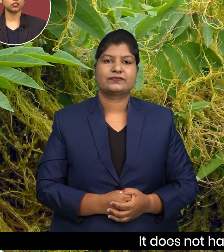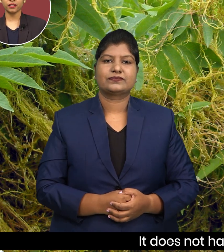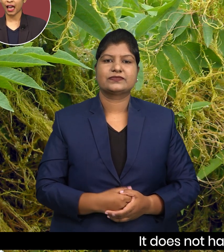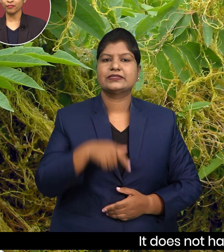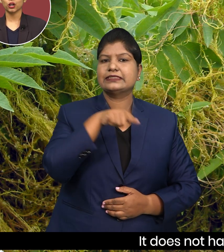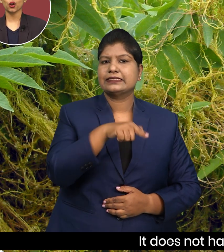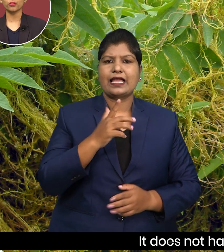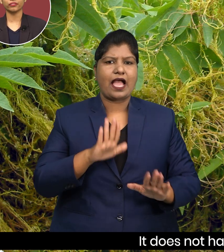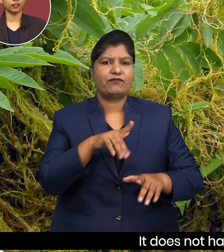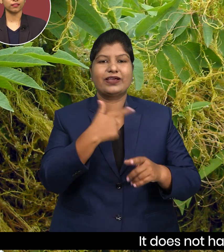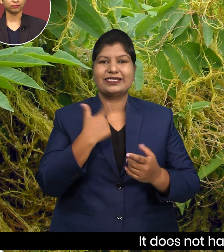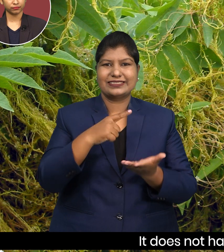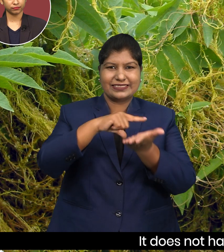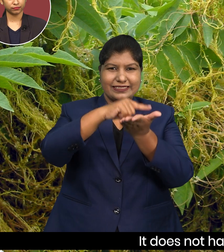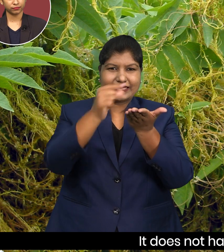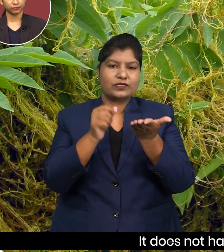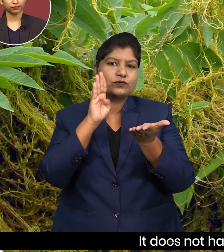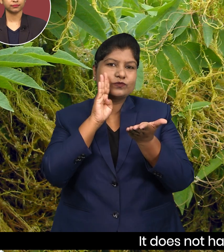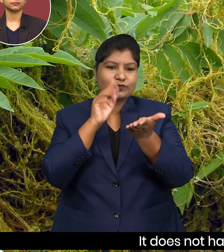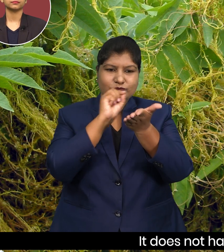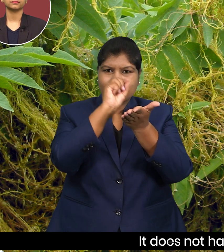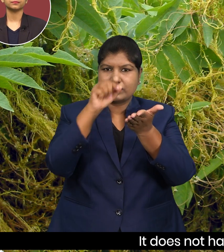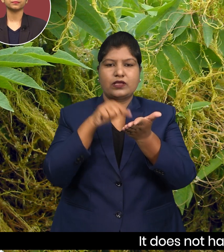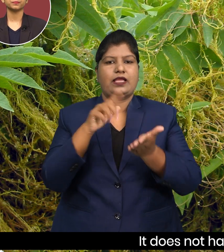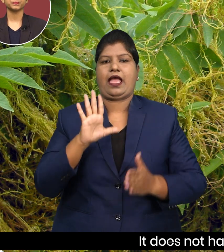It does not have chlorophyll.